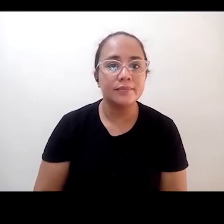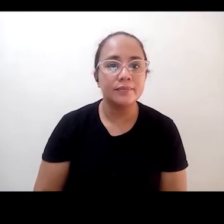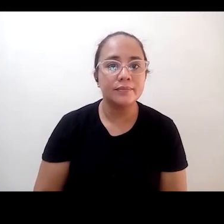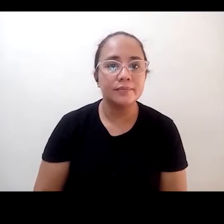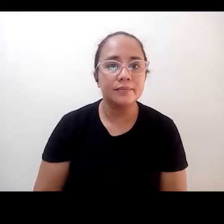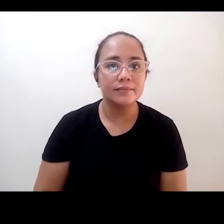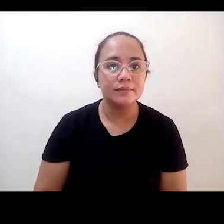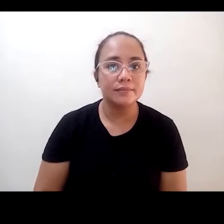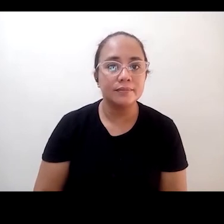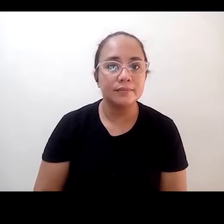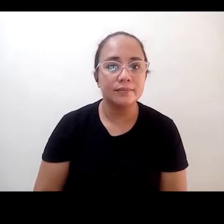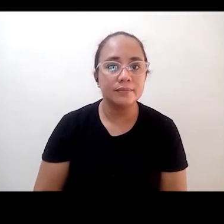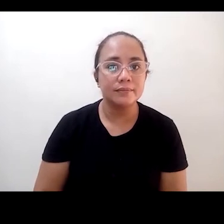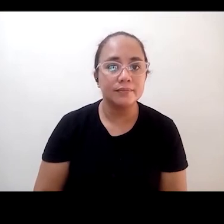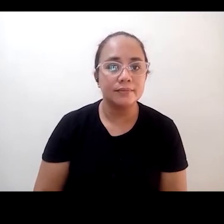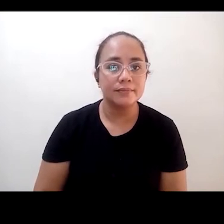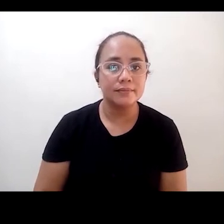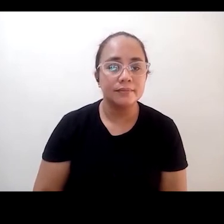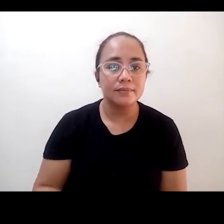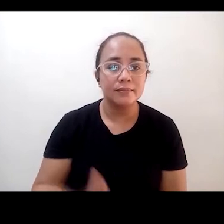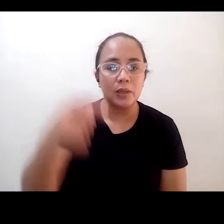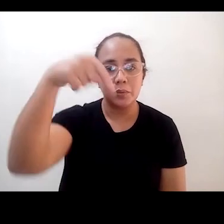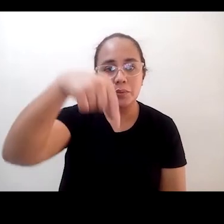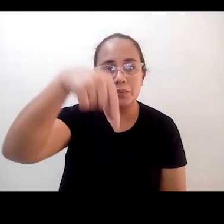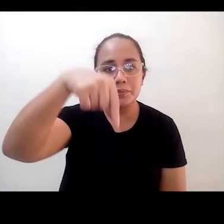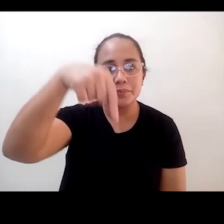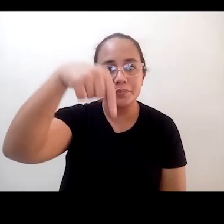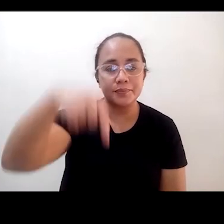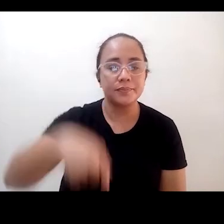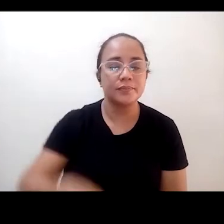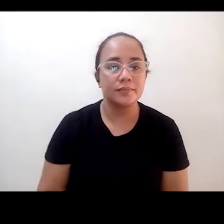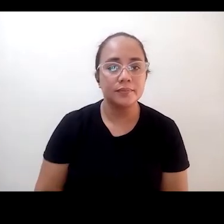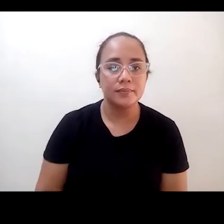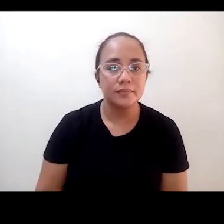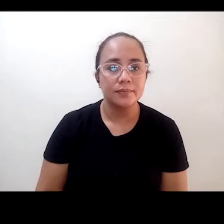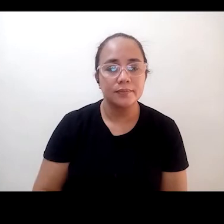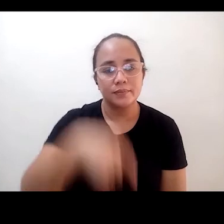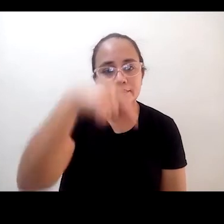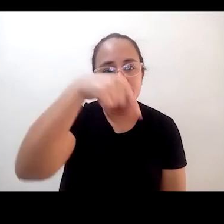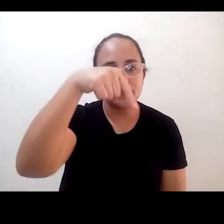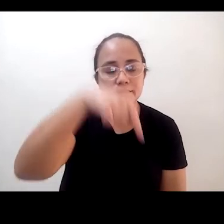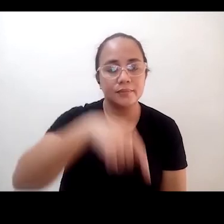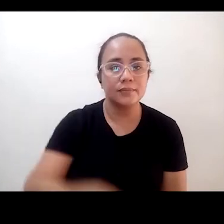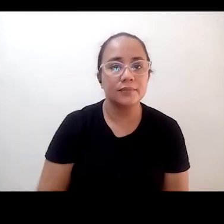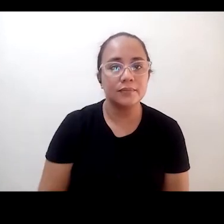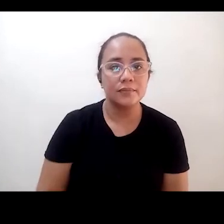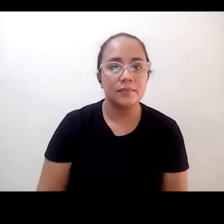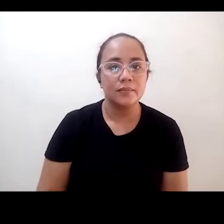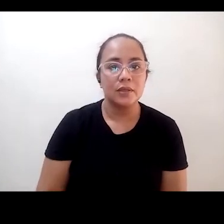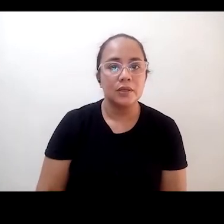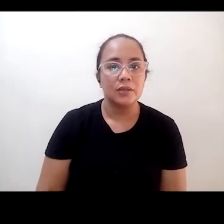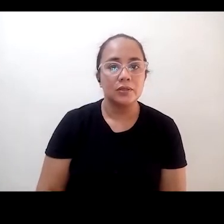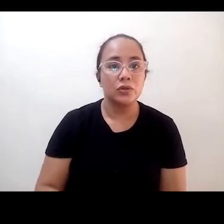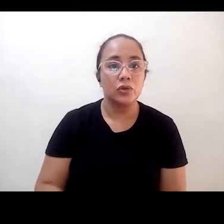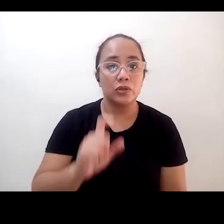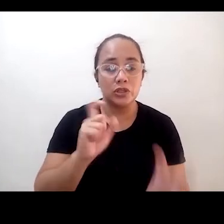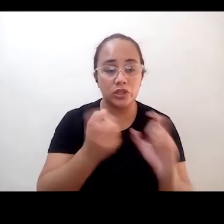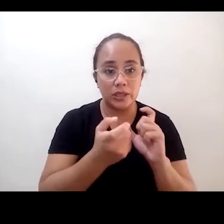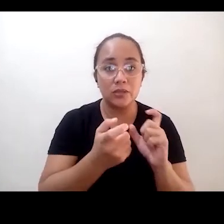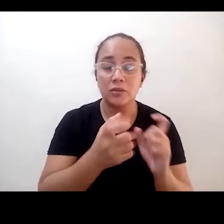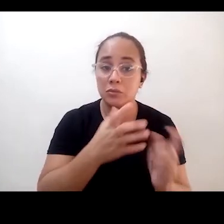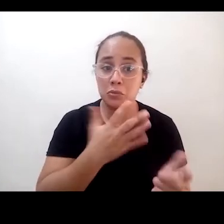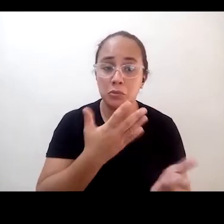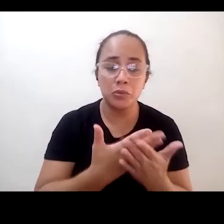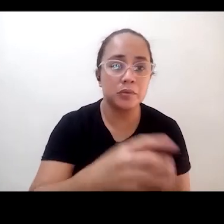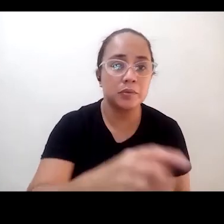Okay, let's go down to the next examples. Okay, so you change this, yes, good. And